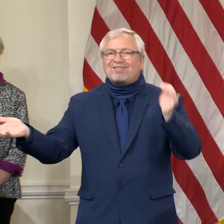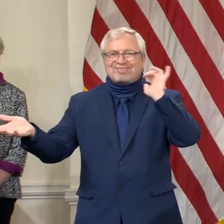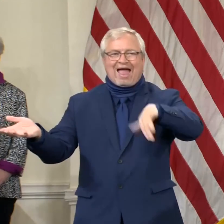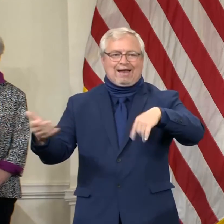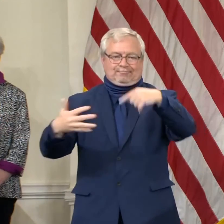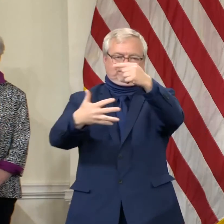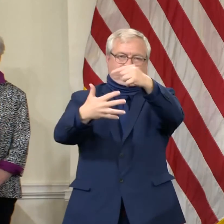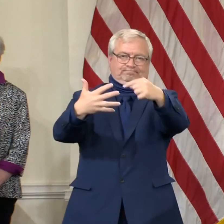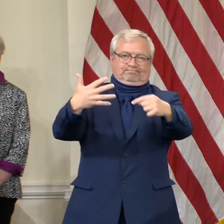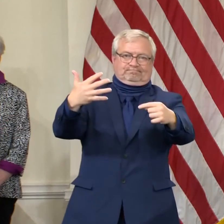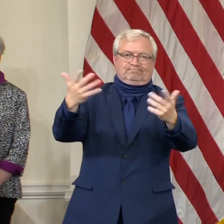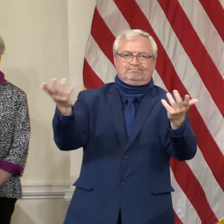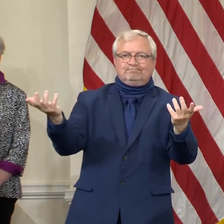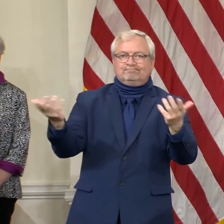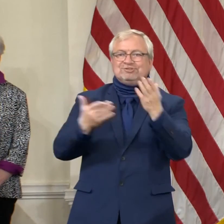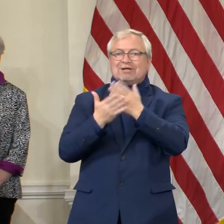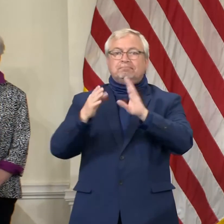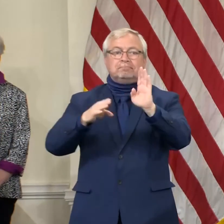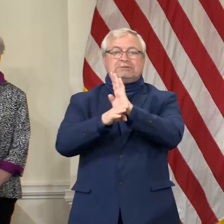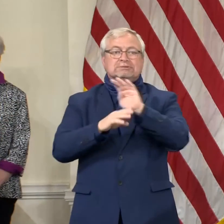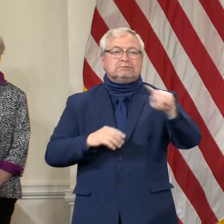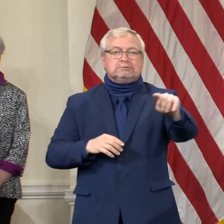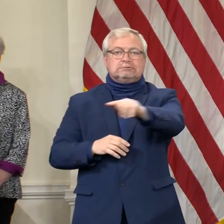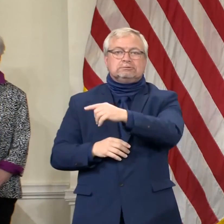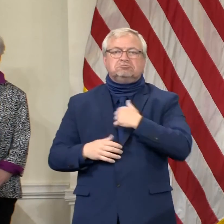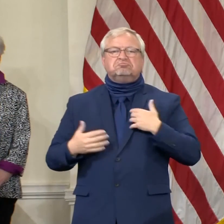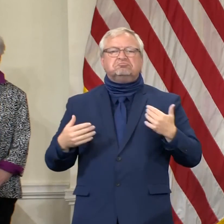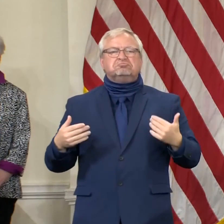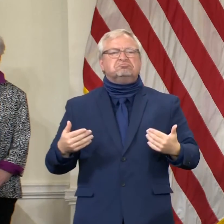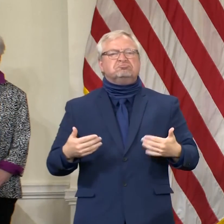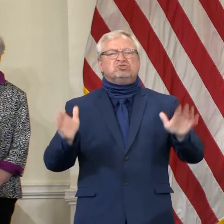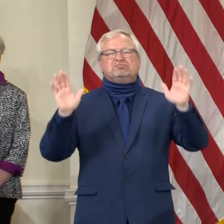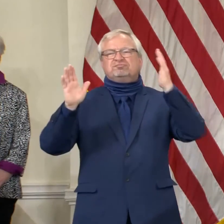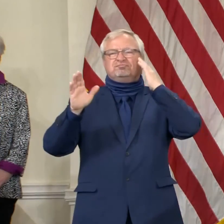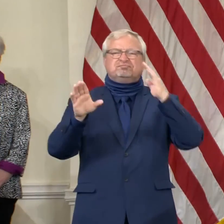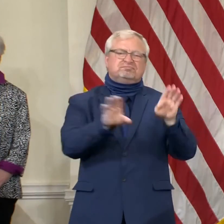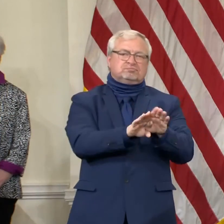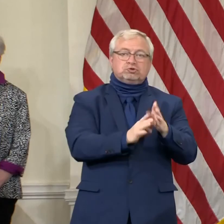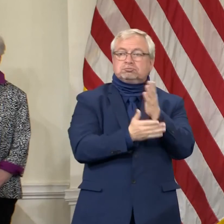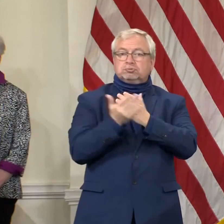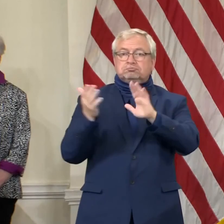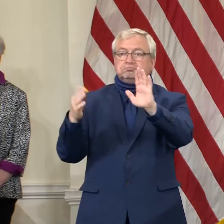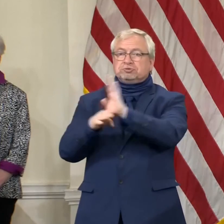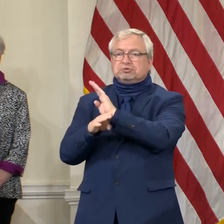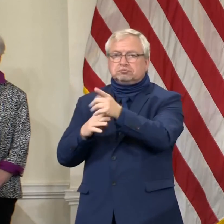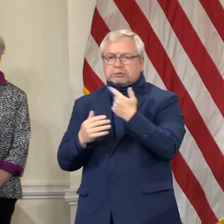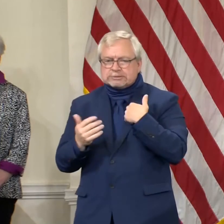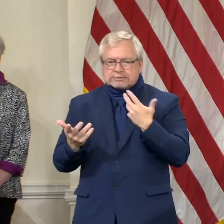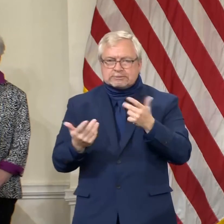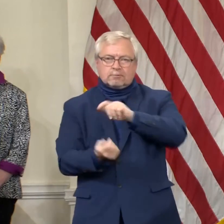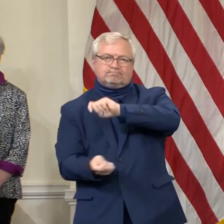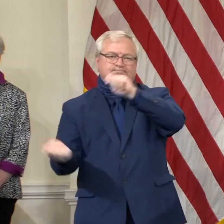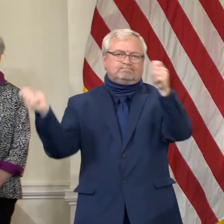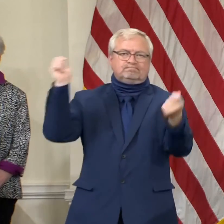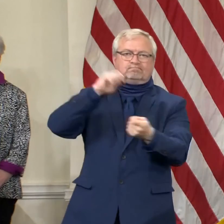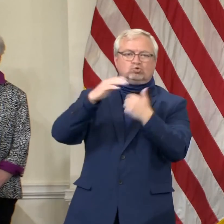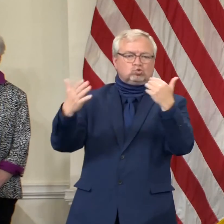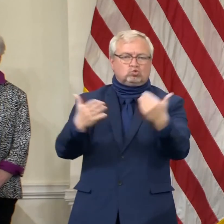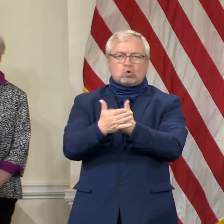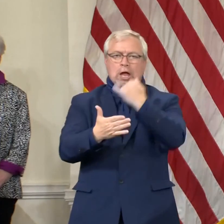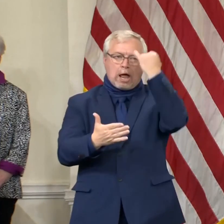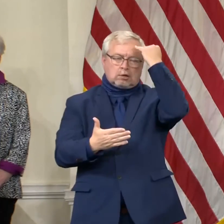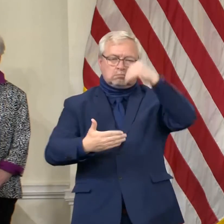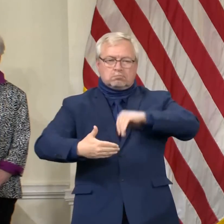Some industries might not ever come back. Some things might evolve and have to do things differently. But there's certainly some have been hit worse than